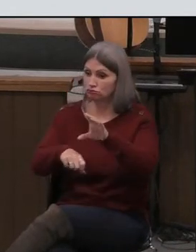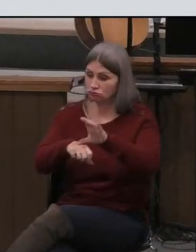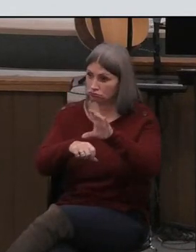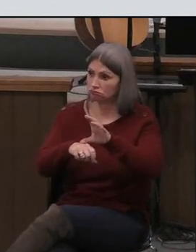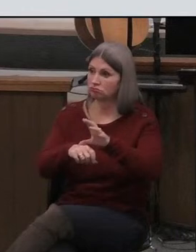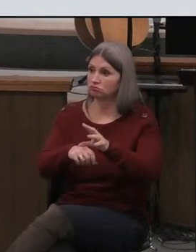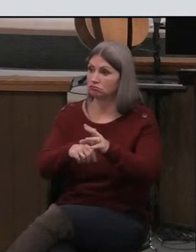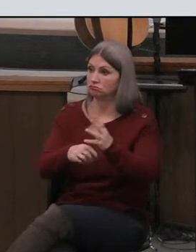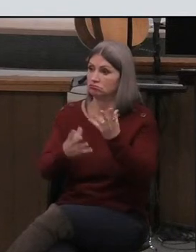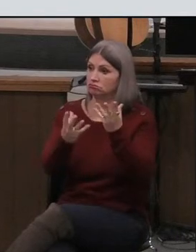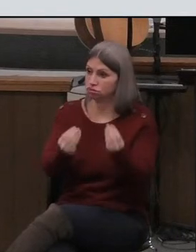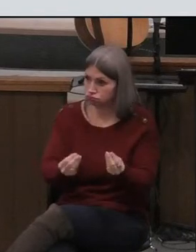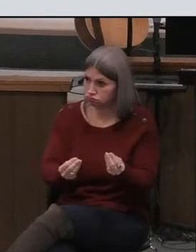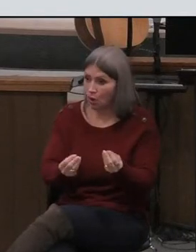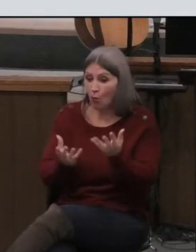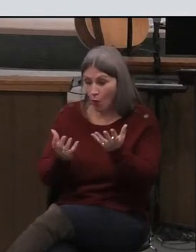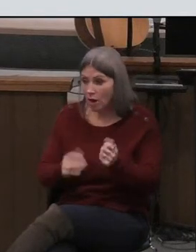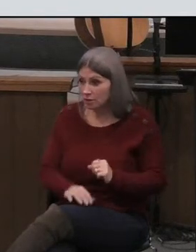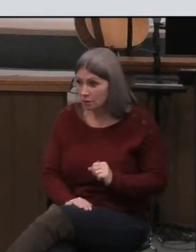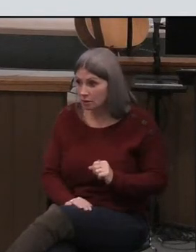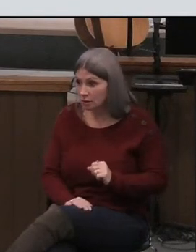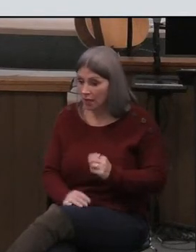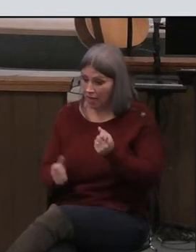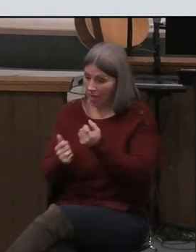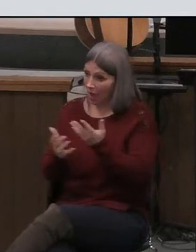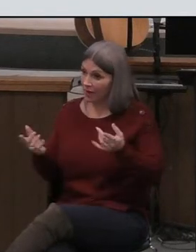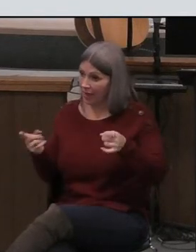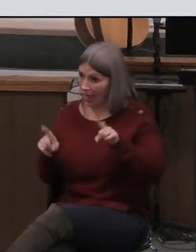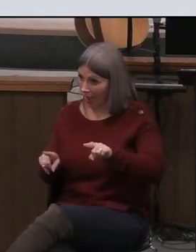All of his bodily afflictions,